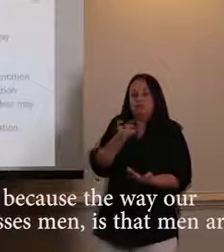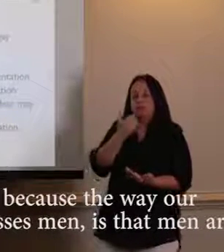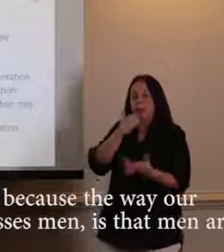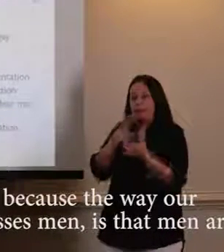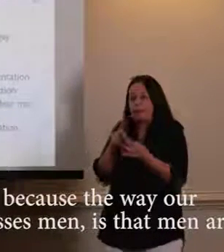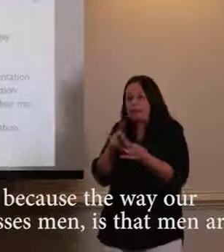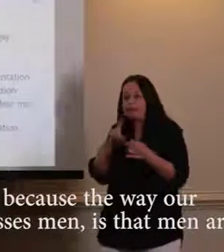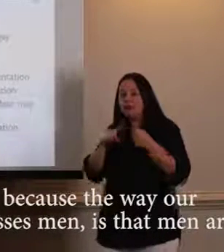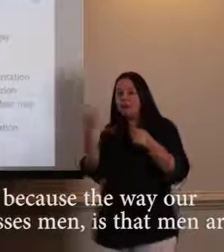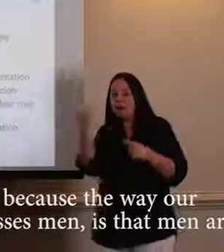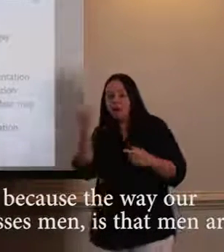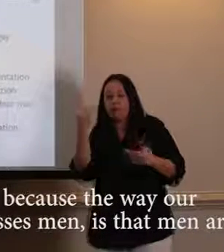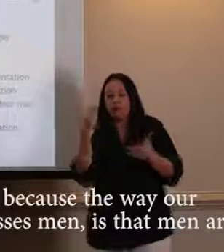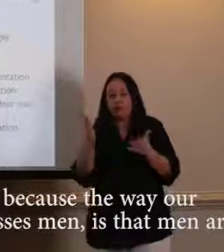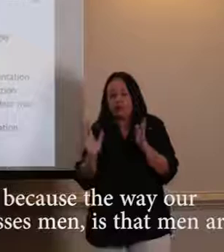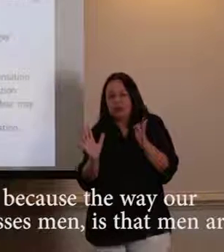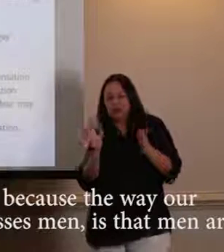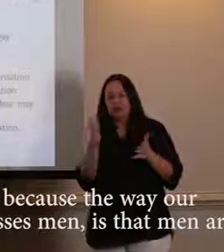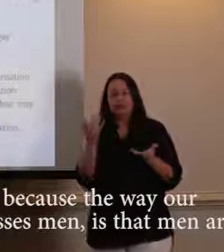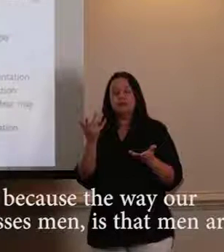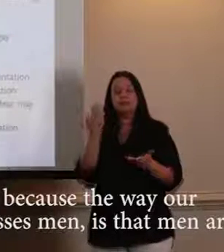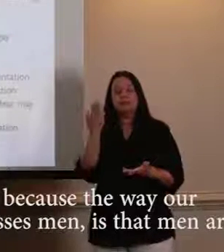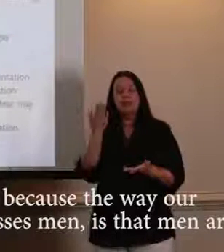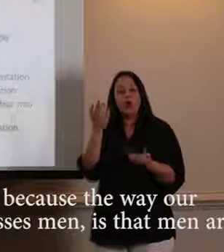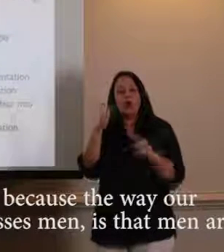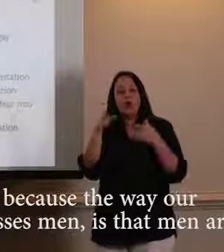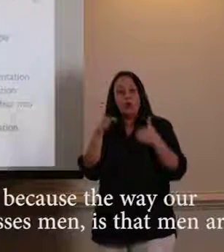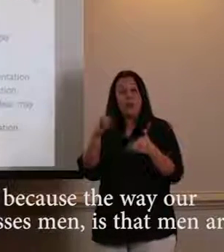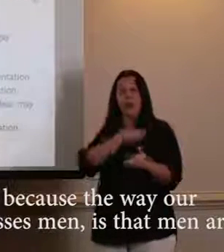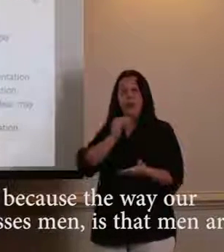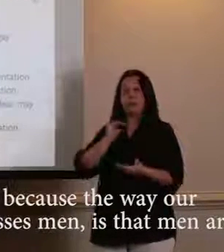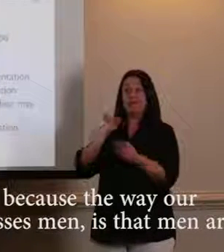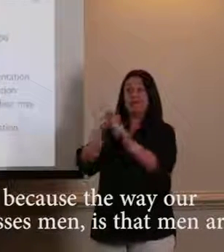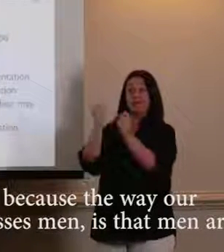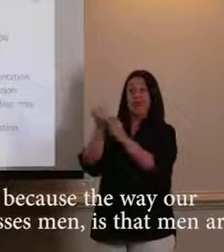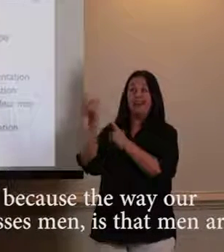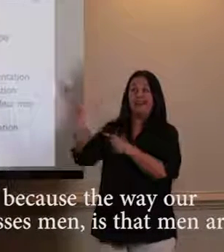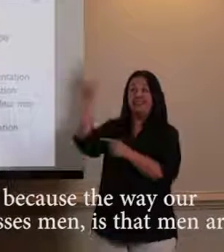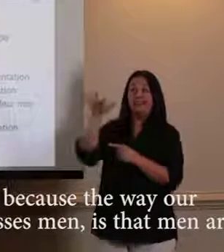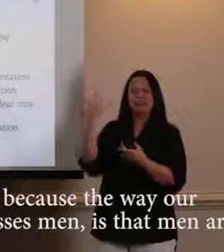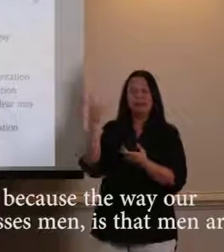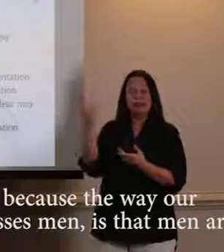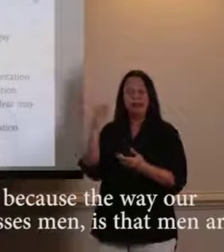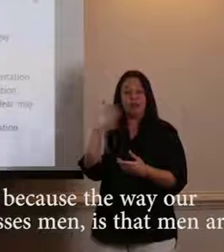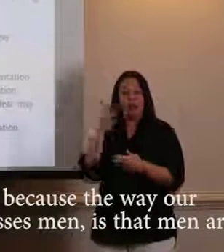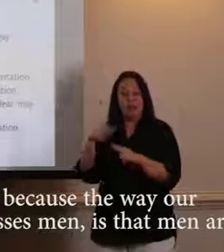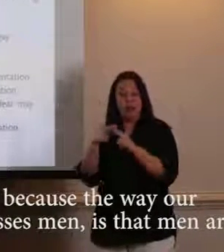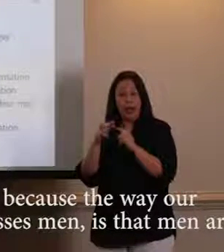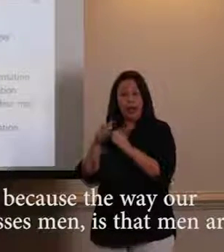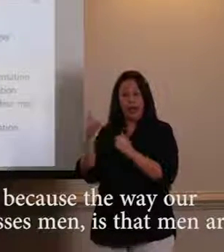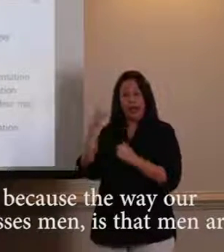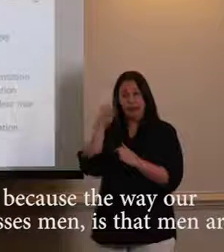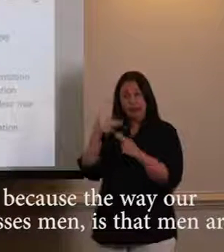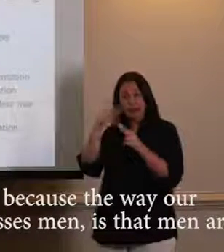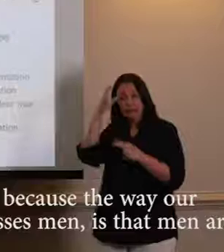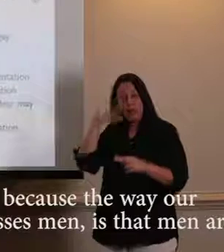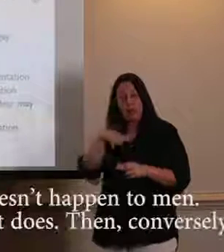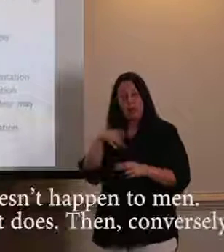somebody because because the way our society talks about and addresses men is that men are tough